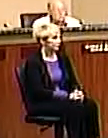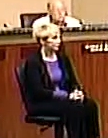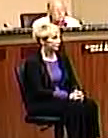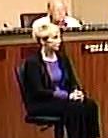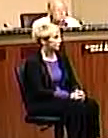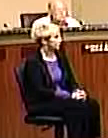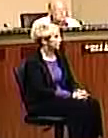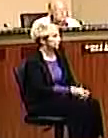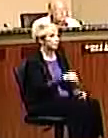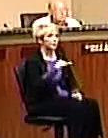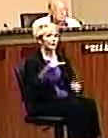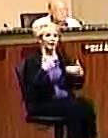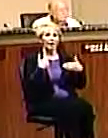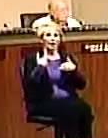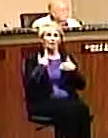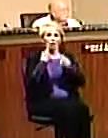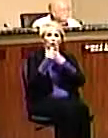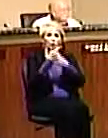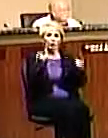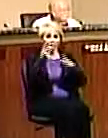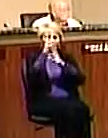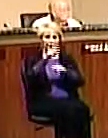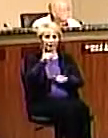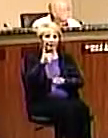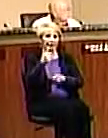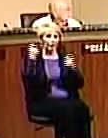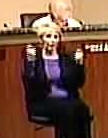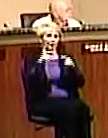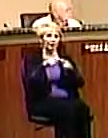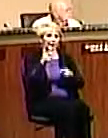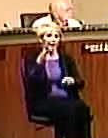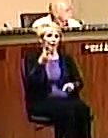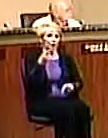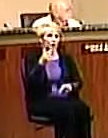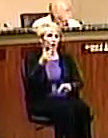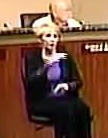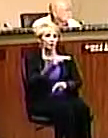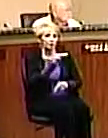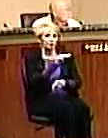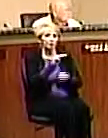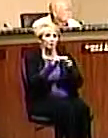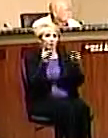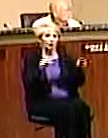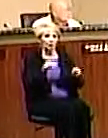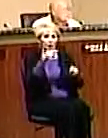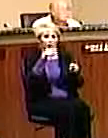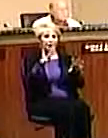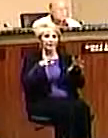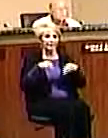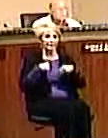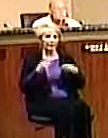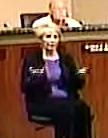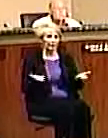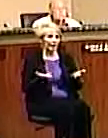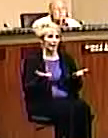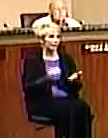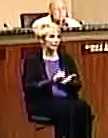I have a resolution and proclamation honoring the 10th anniversary of the History Museum of Burke County. Is anyone here to accept that?